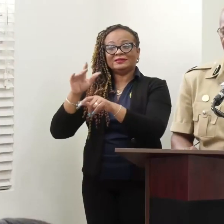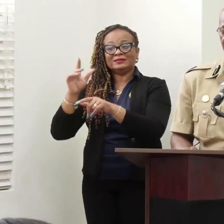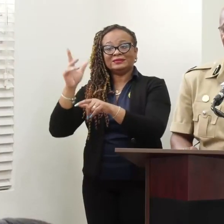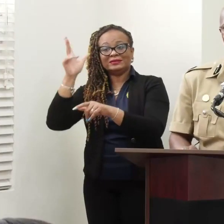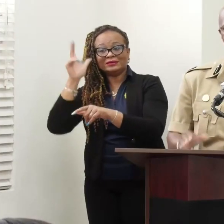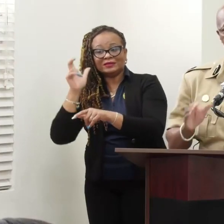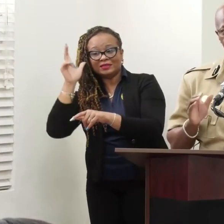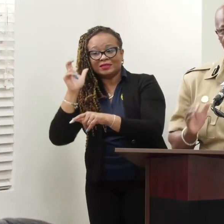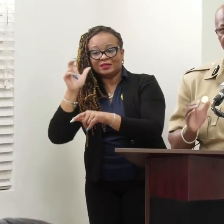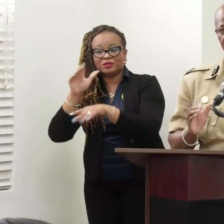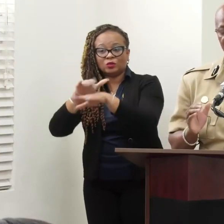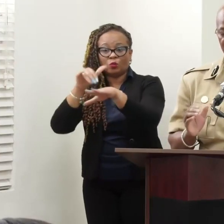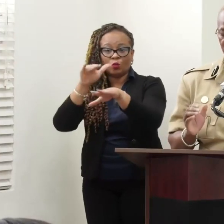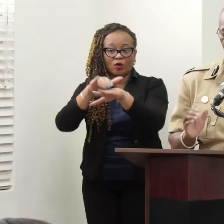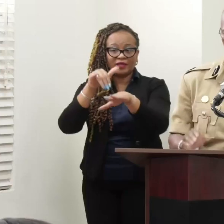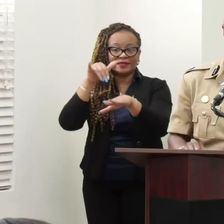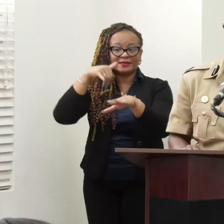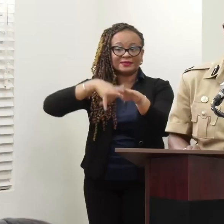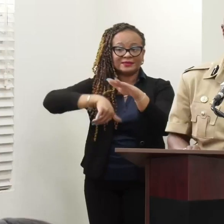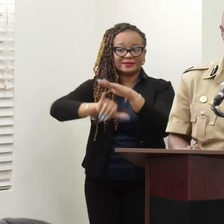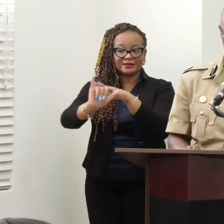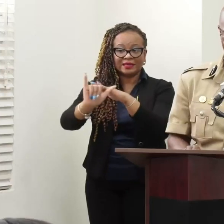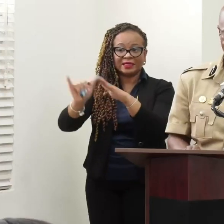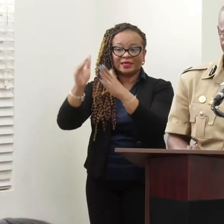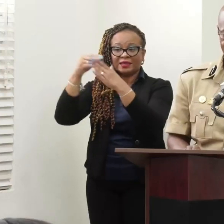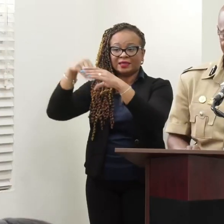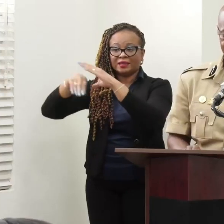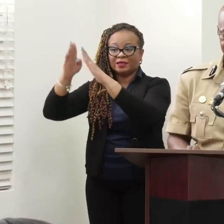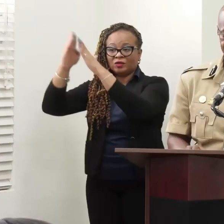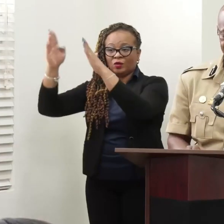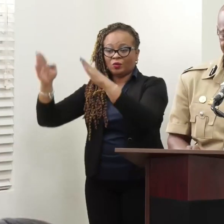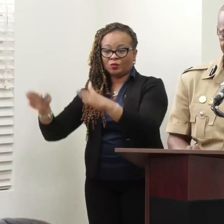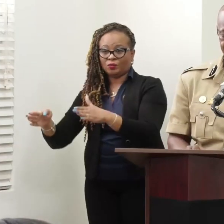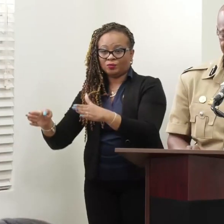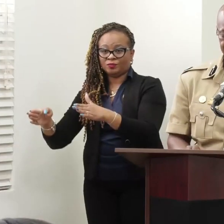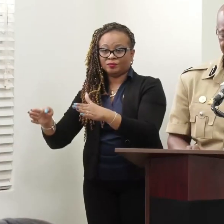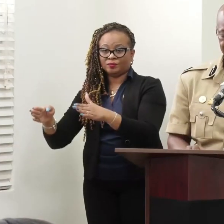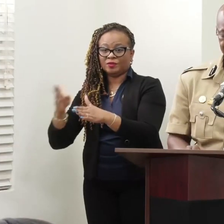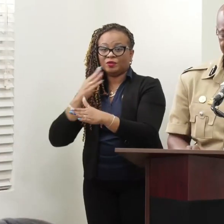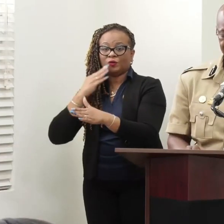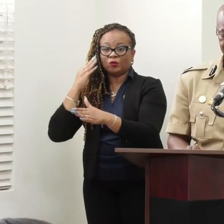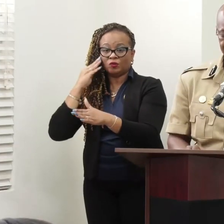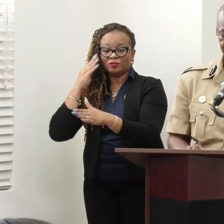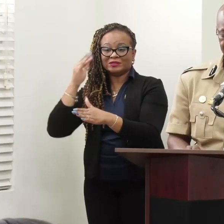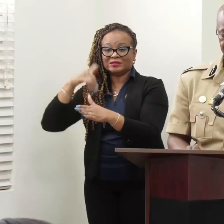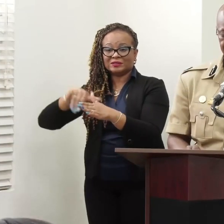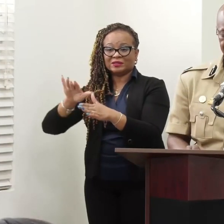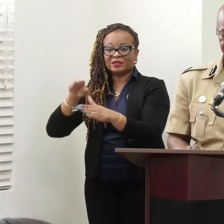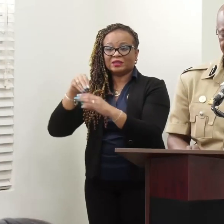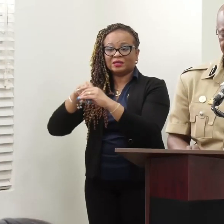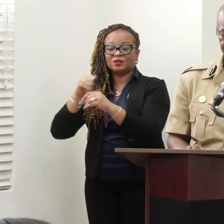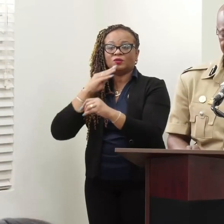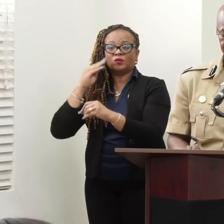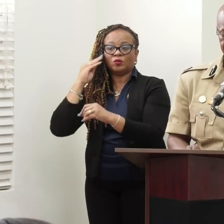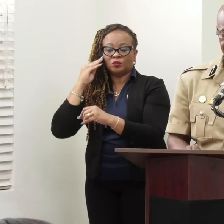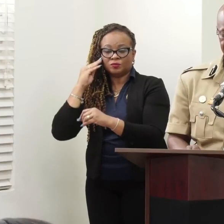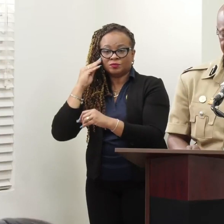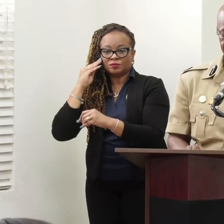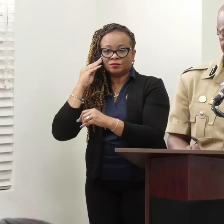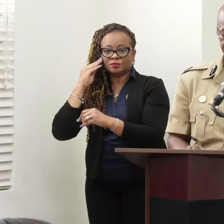of NEMA and stay indoors. Tout le monde qui est dans le ça yo besoin rester en dedans. S'il vous